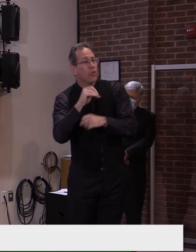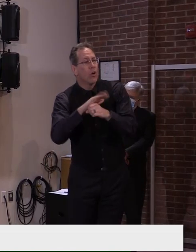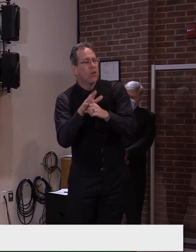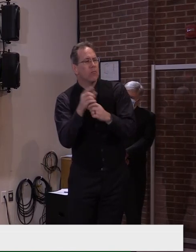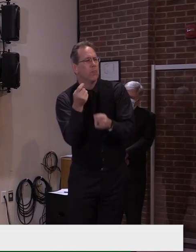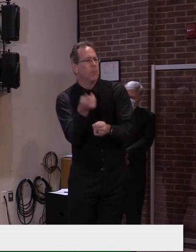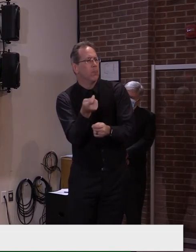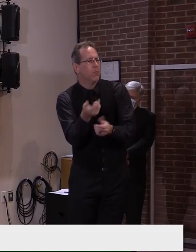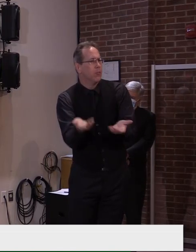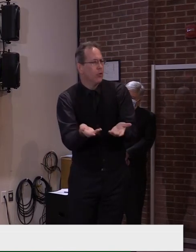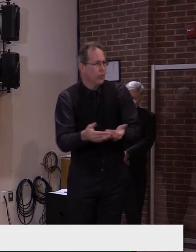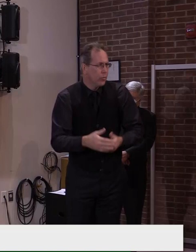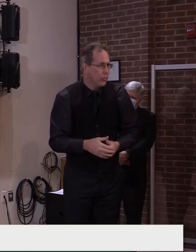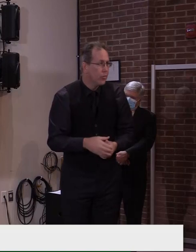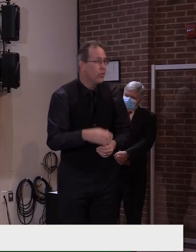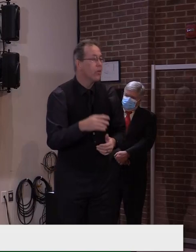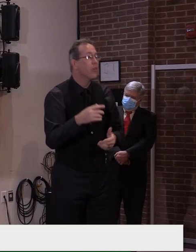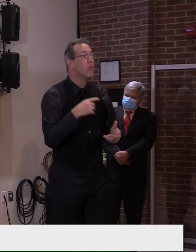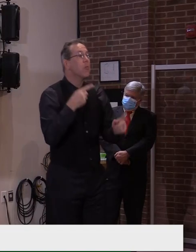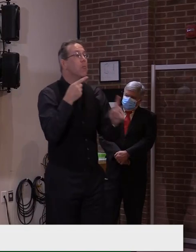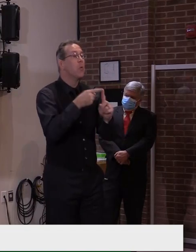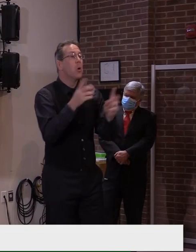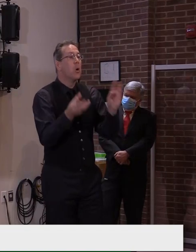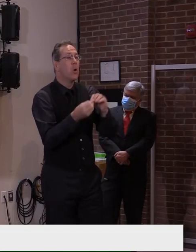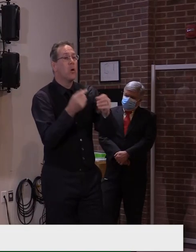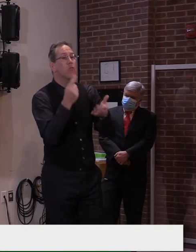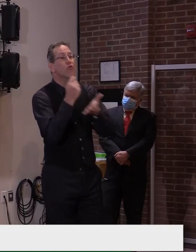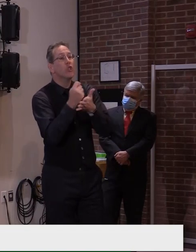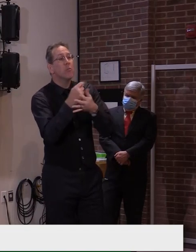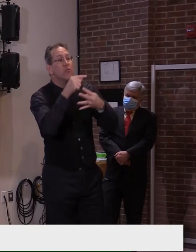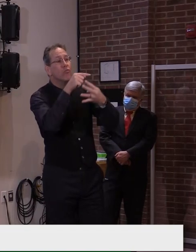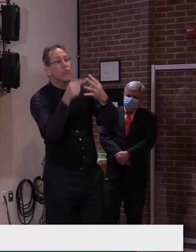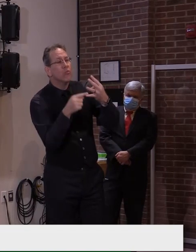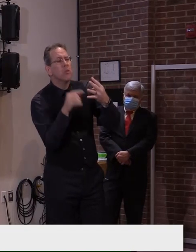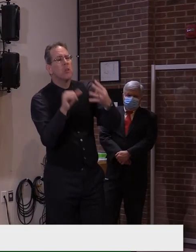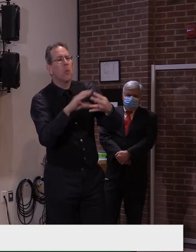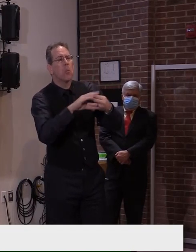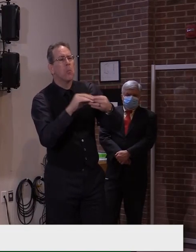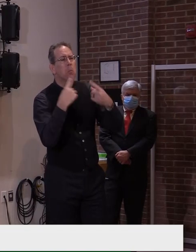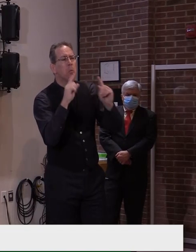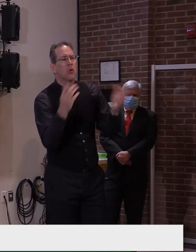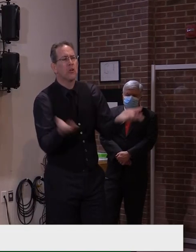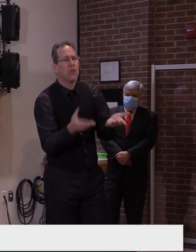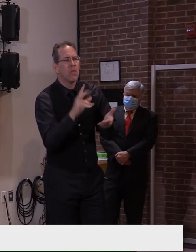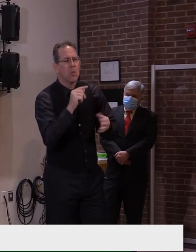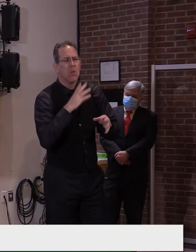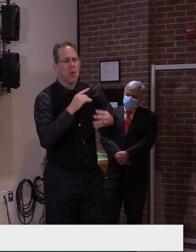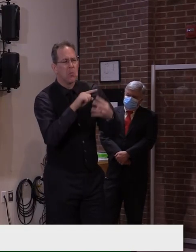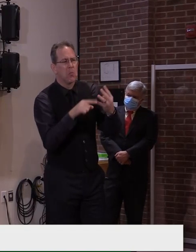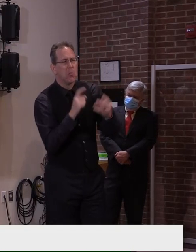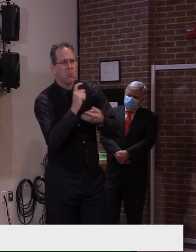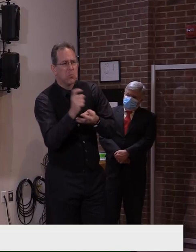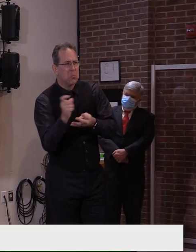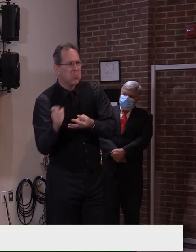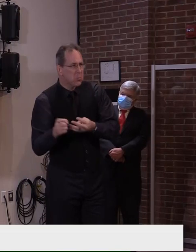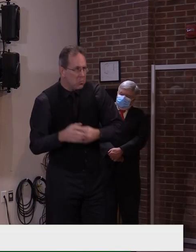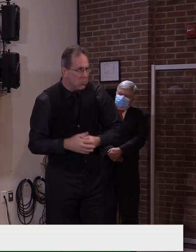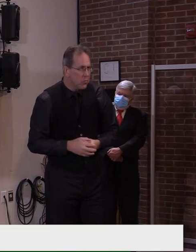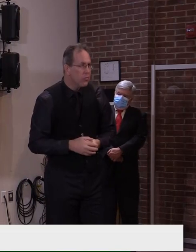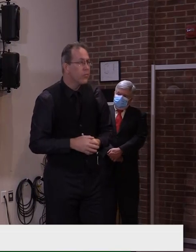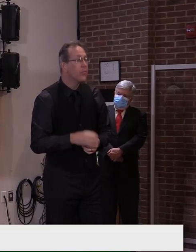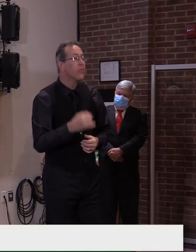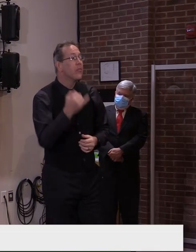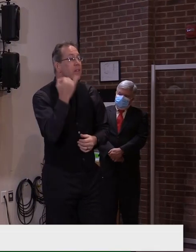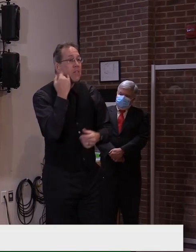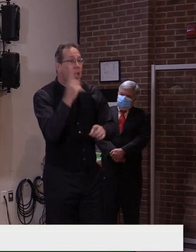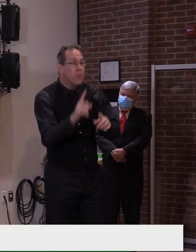patient walks in the door and we actually have the benefit of knowing that they have Omicron or have a high suspicion for